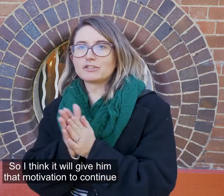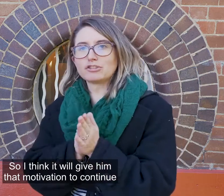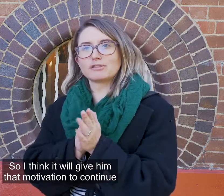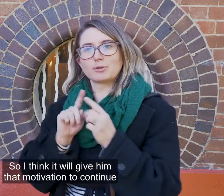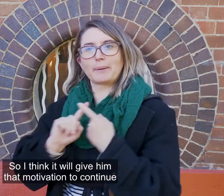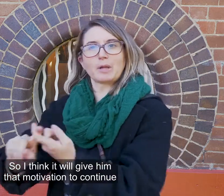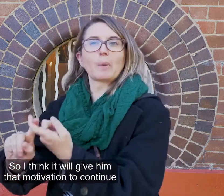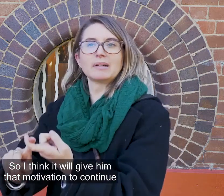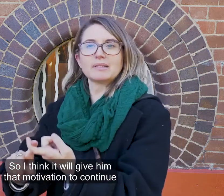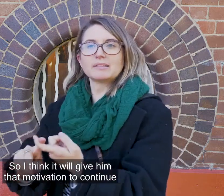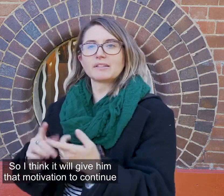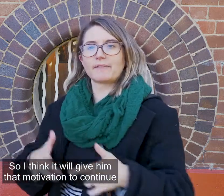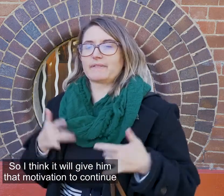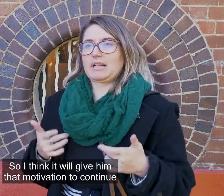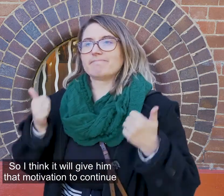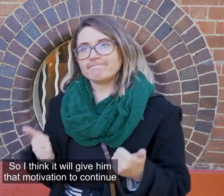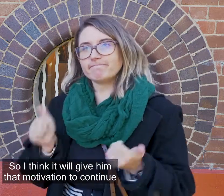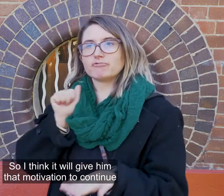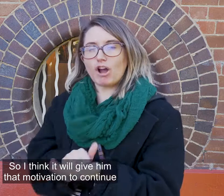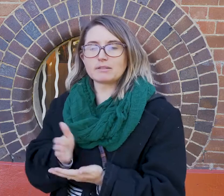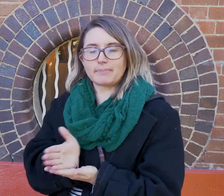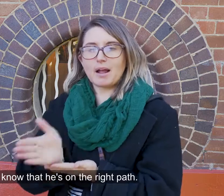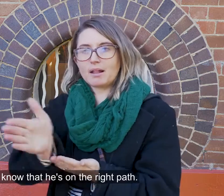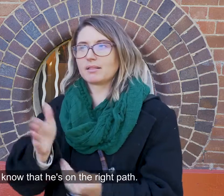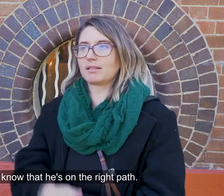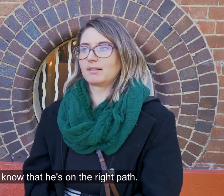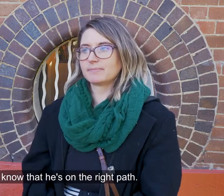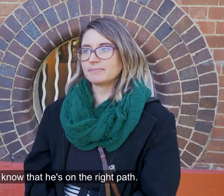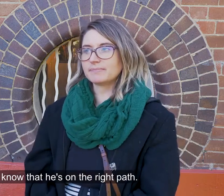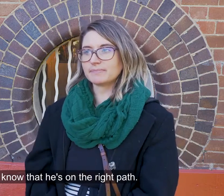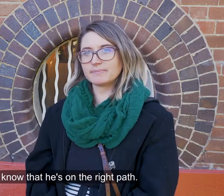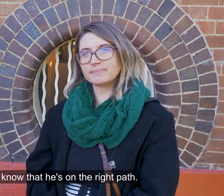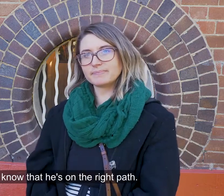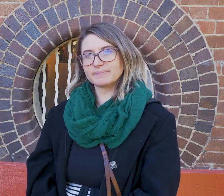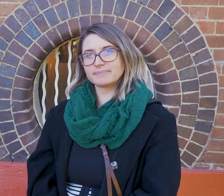I think it will give him that motivation to continue and know that he's on the right path.